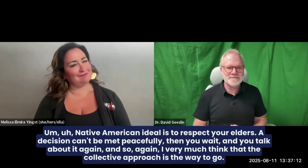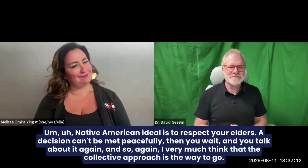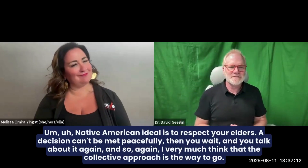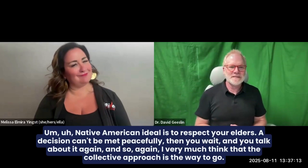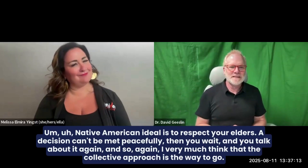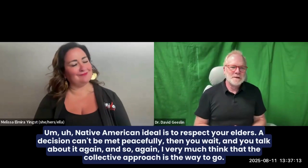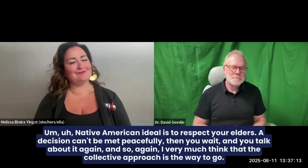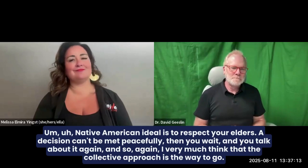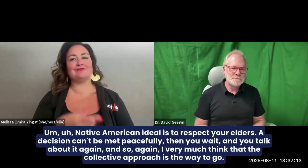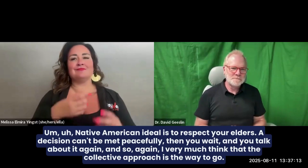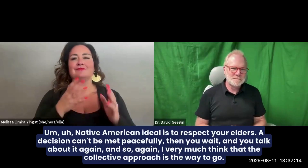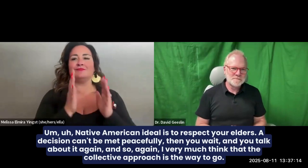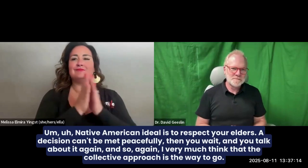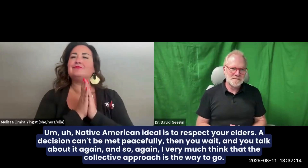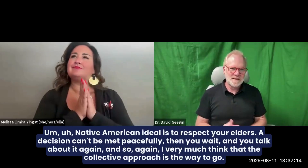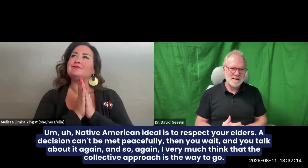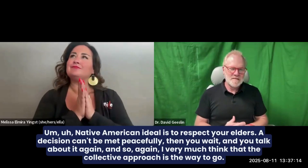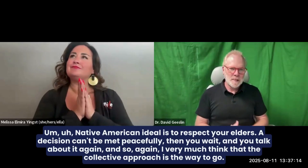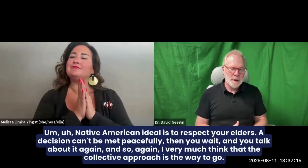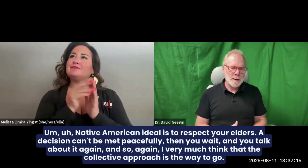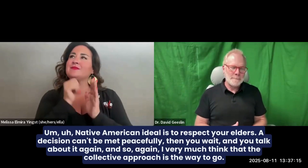collective approach is the way to go.